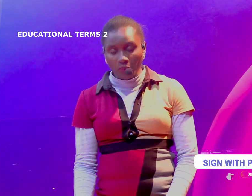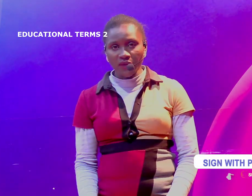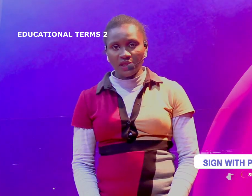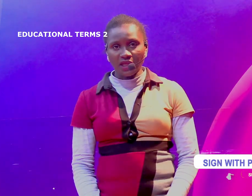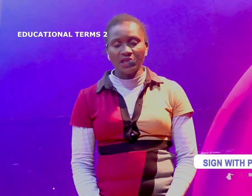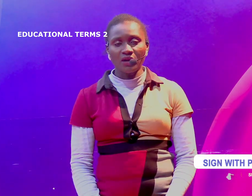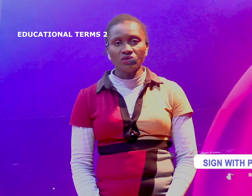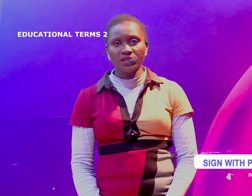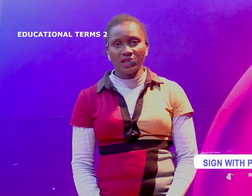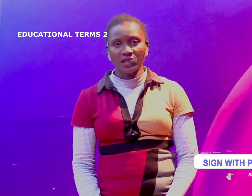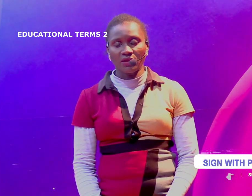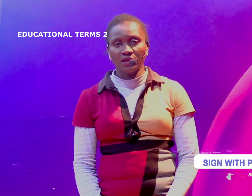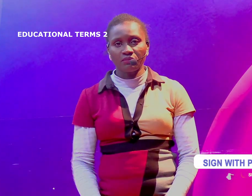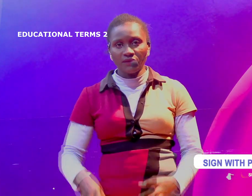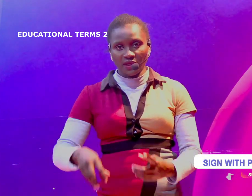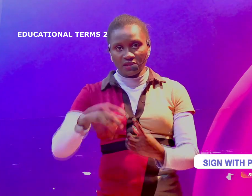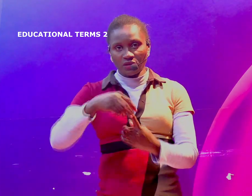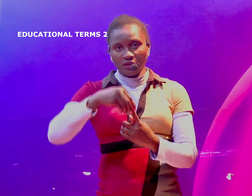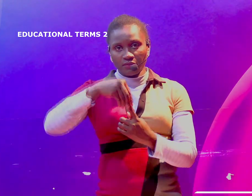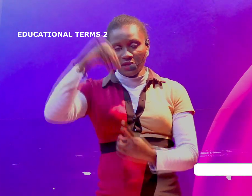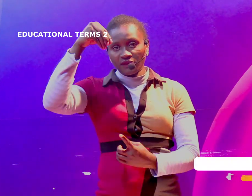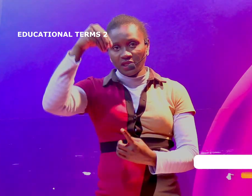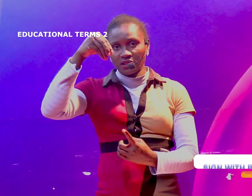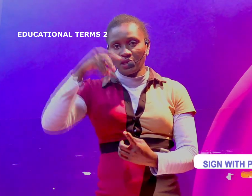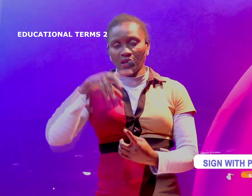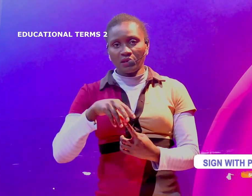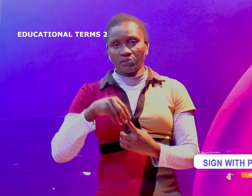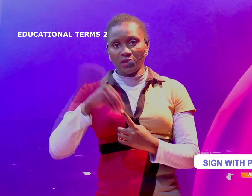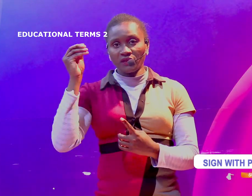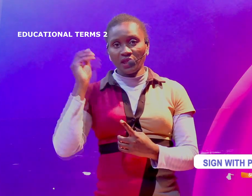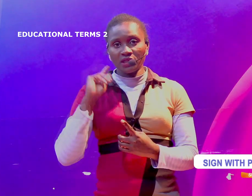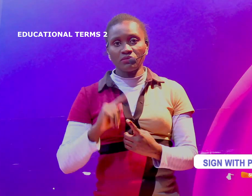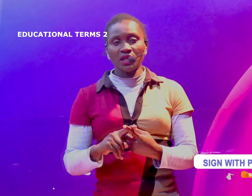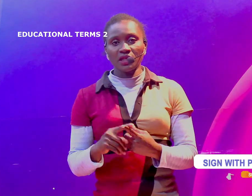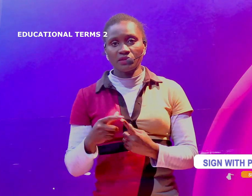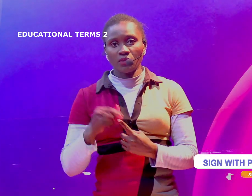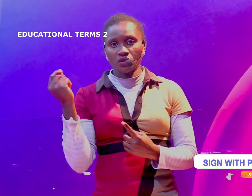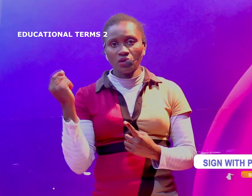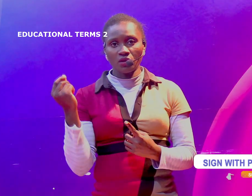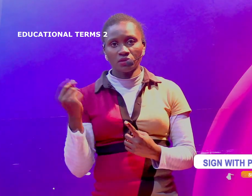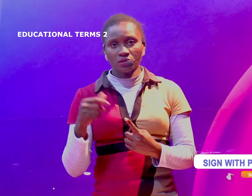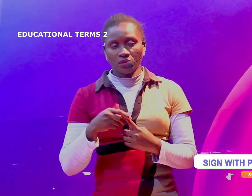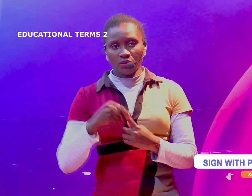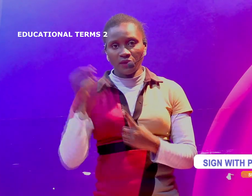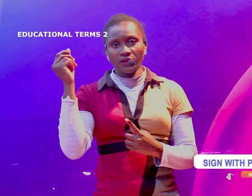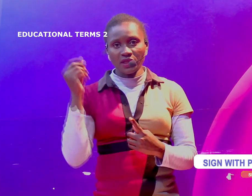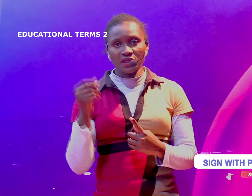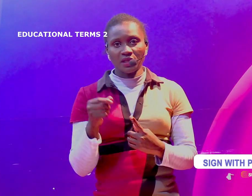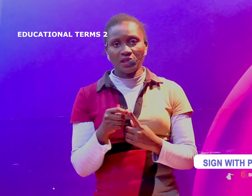privilege. How do we sign the word privilege? So privilege, privilege meaning special, privilege